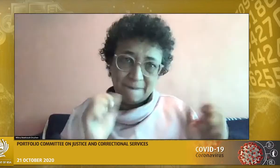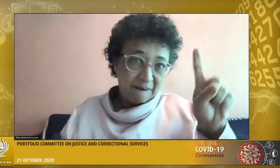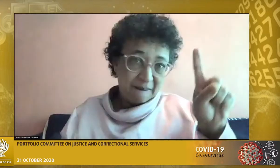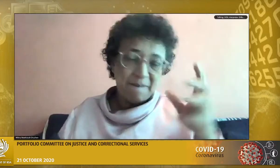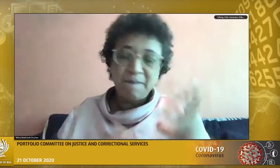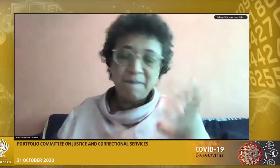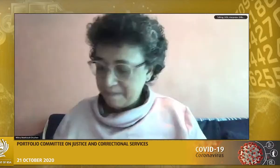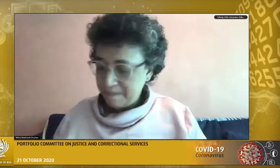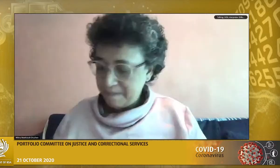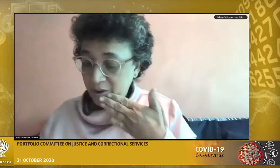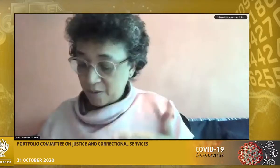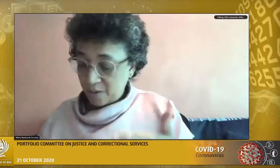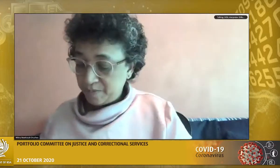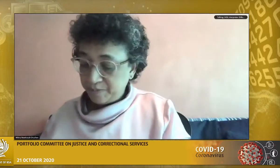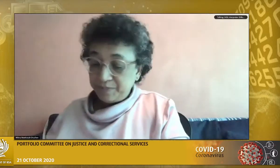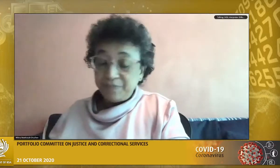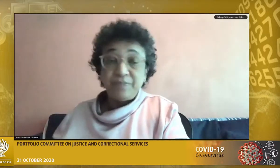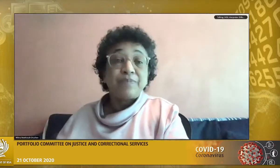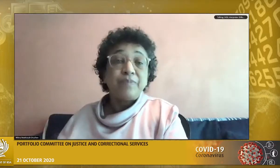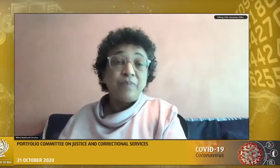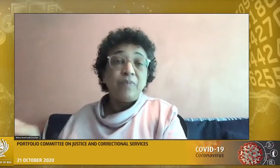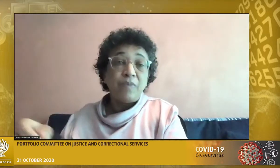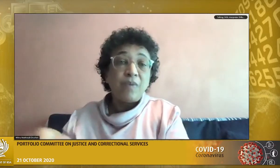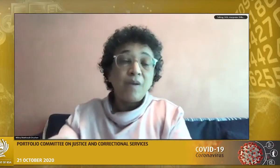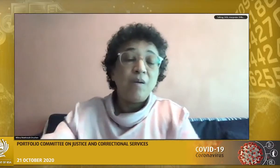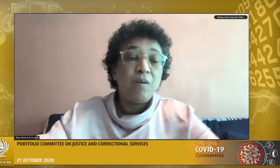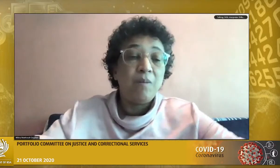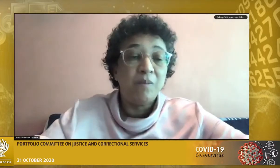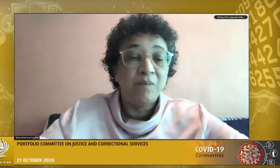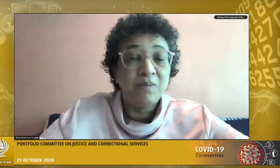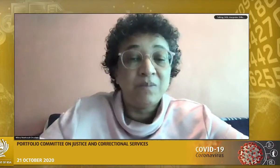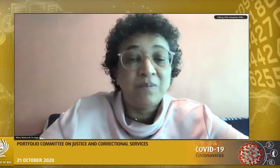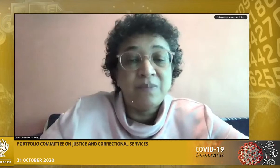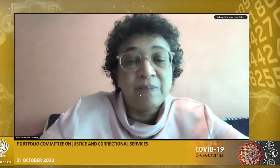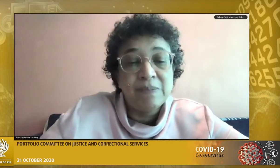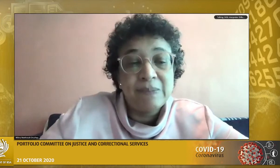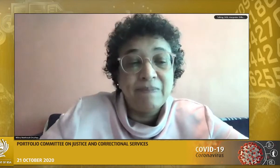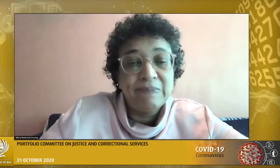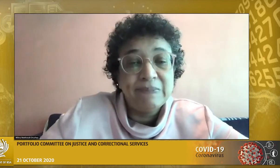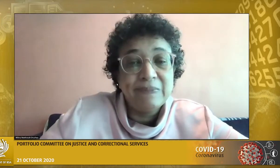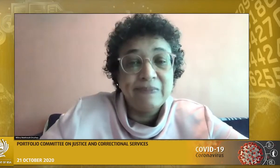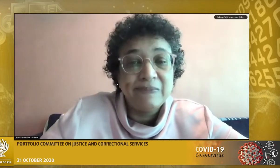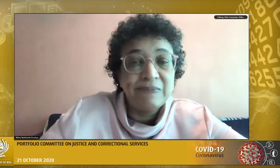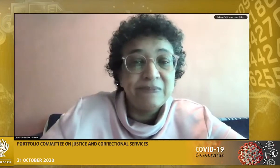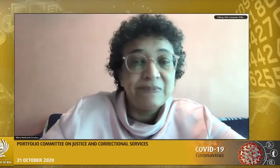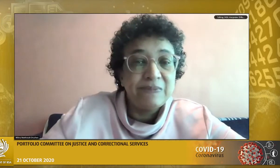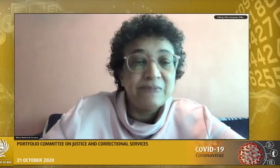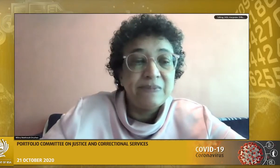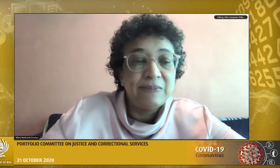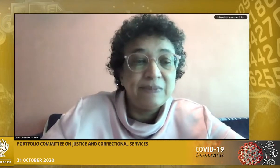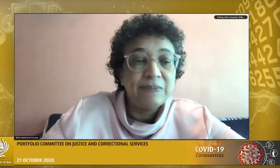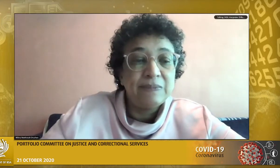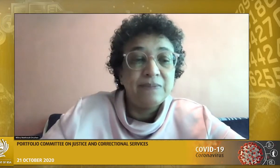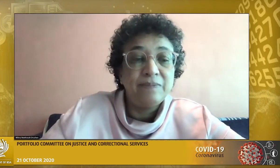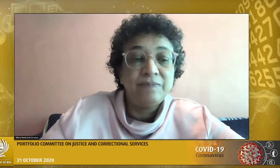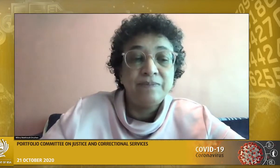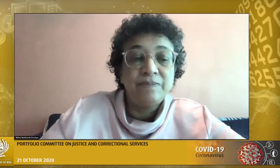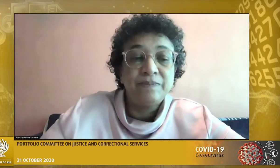audiovisual court hearing. Is, you know, is that something that can be considered in your view? Thank you very much,